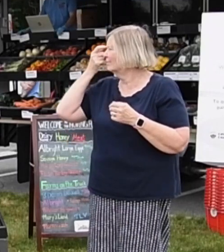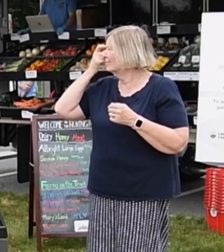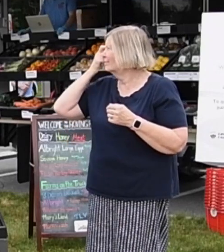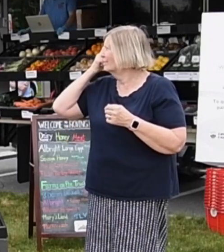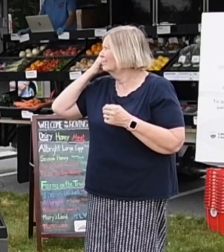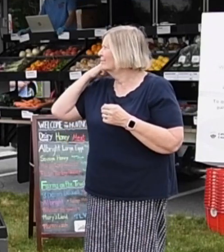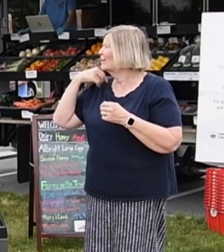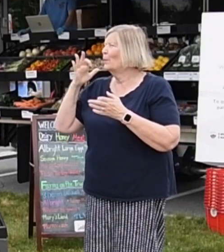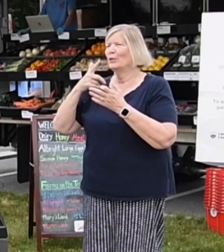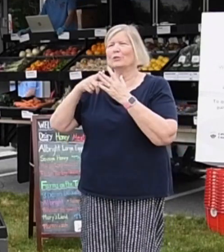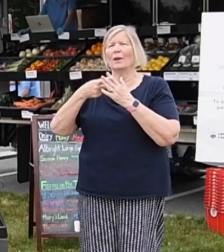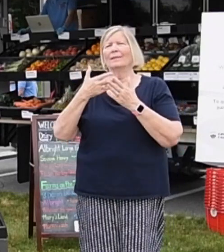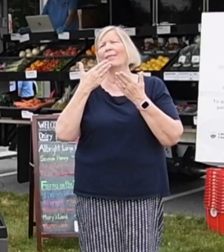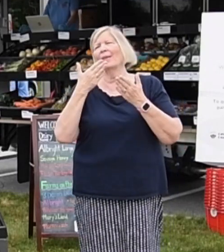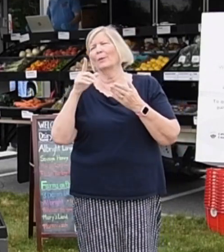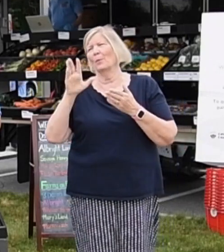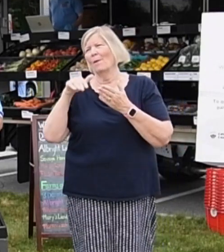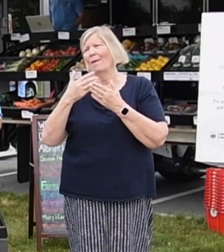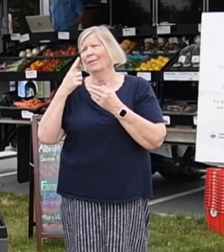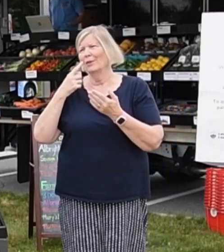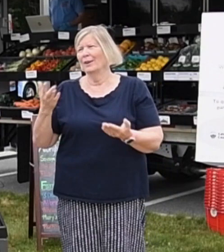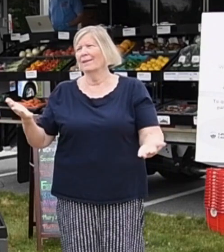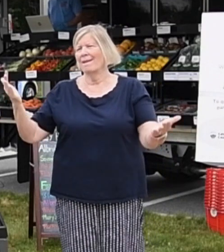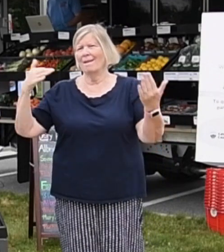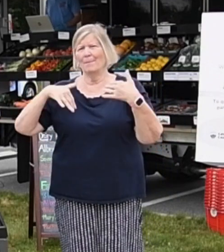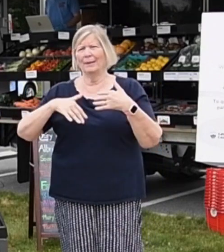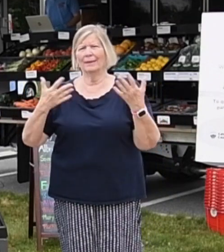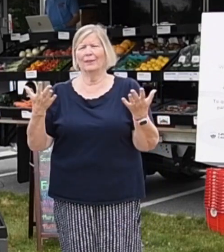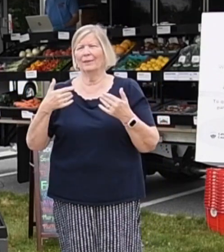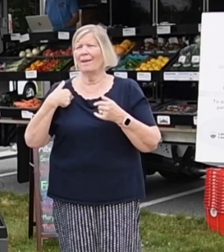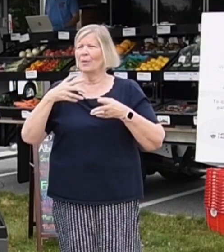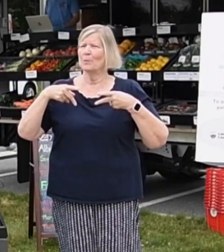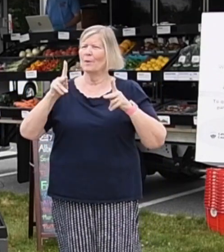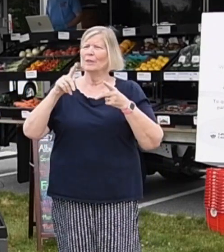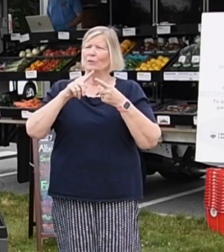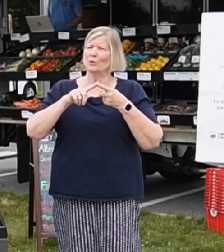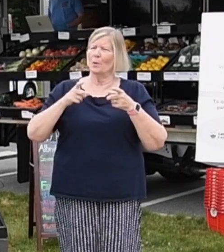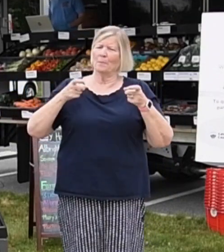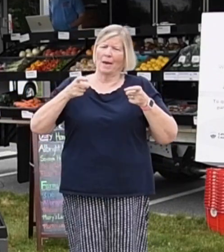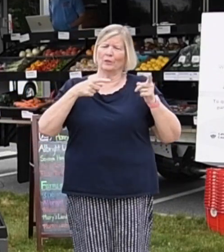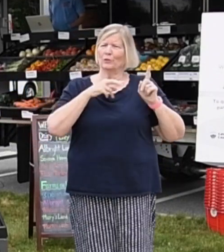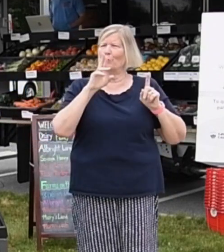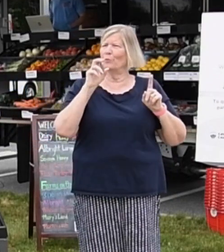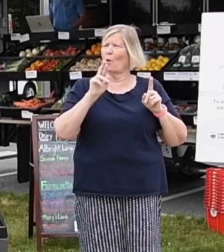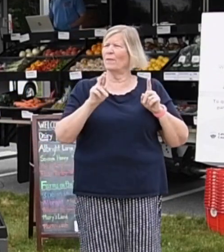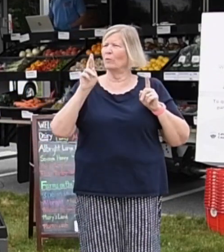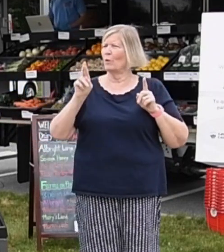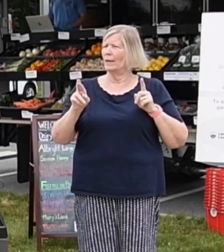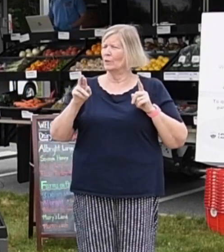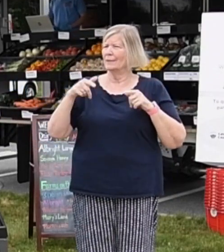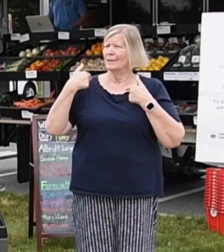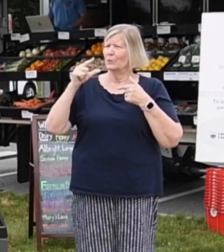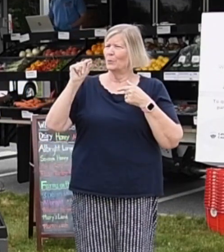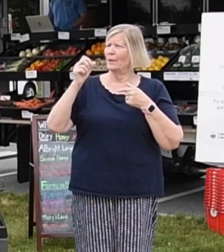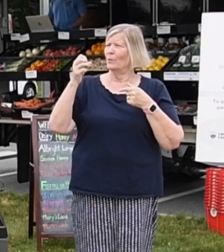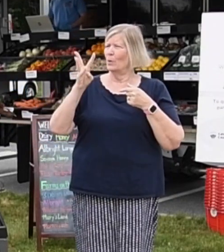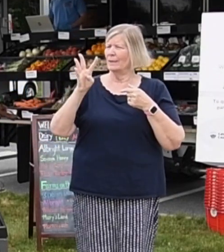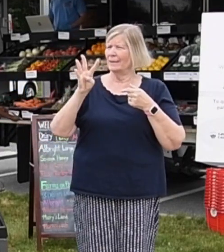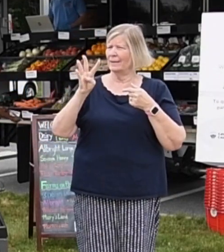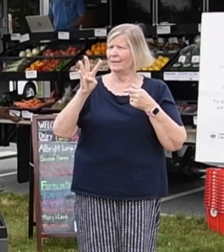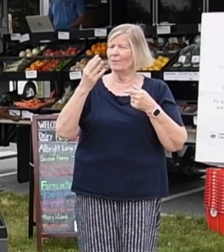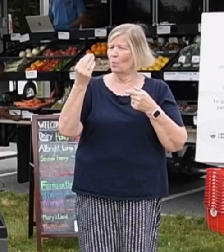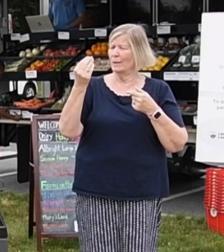I'm going to start by thanking you all for coming. I've had a privilege of managing the Roving Radish since 2014, its